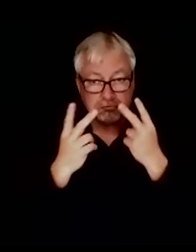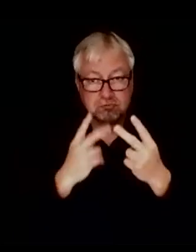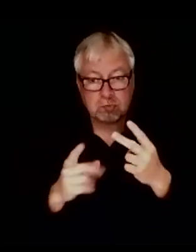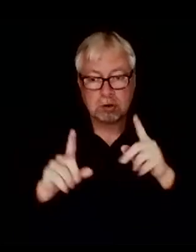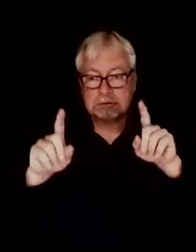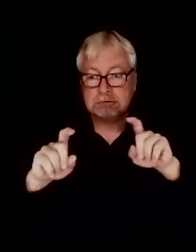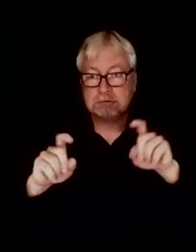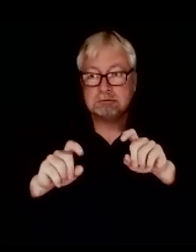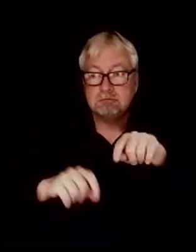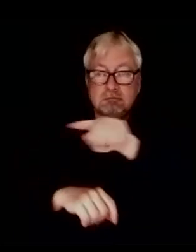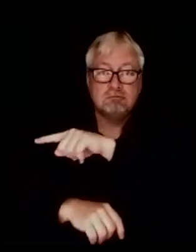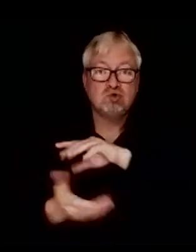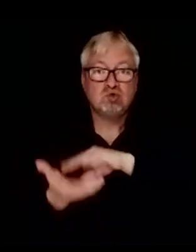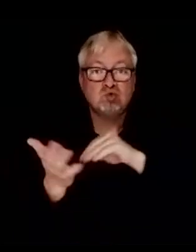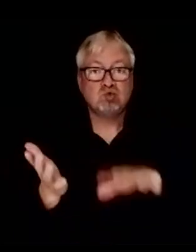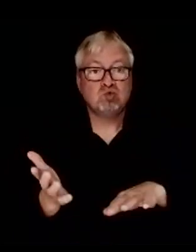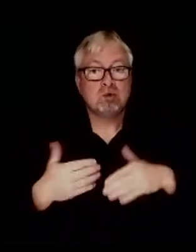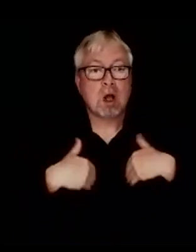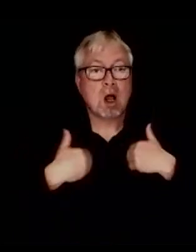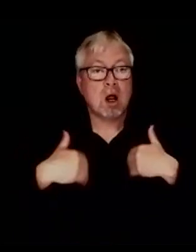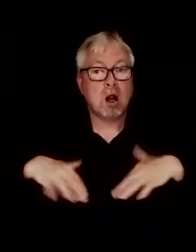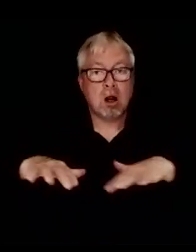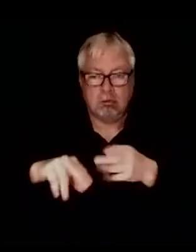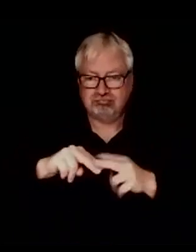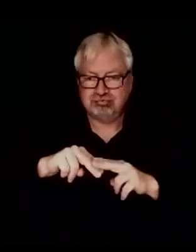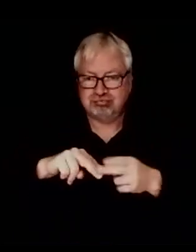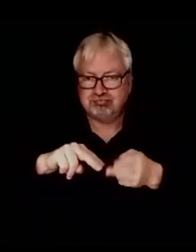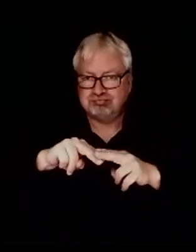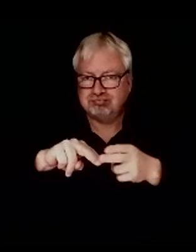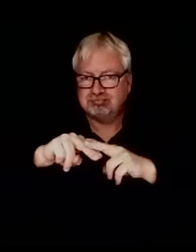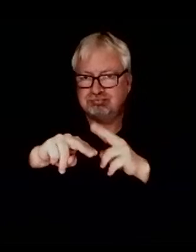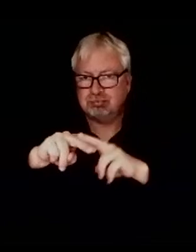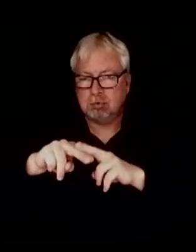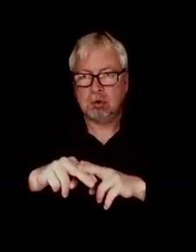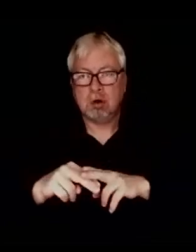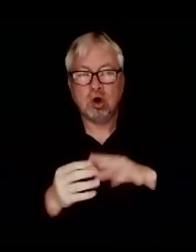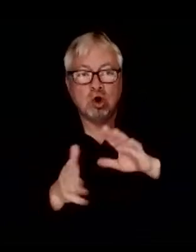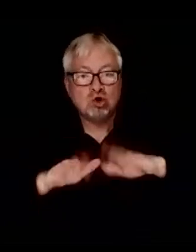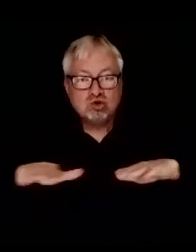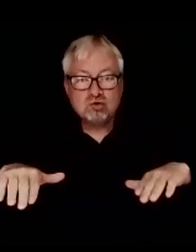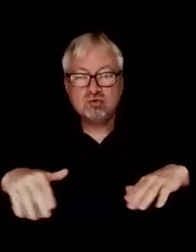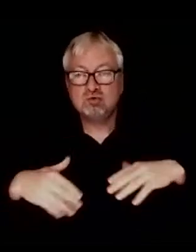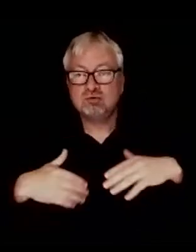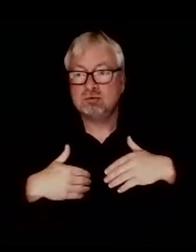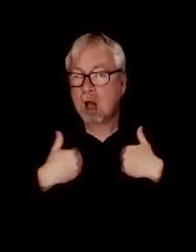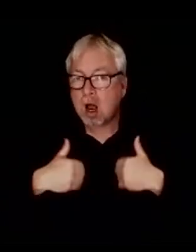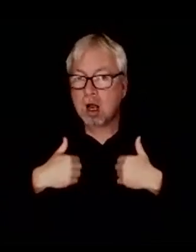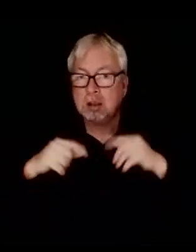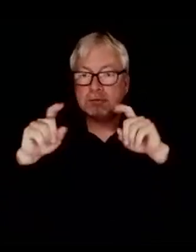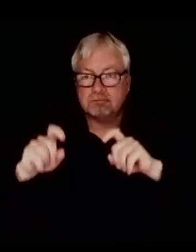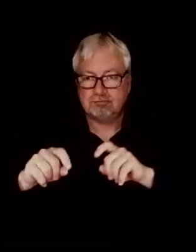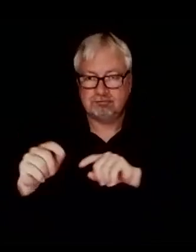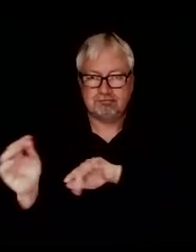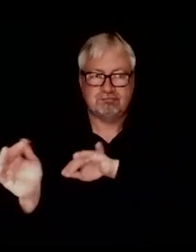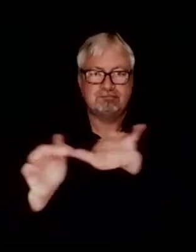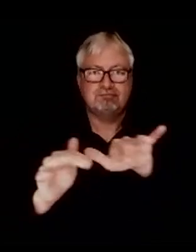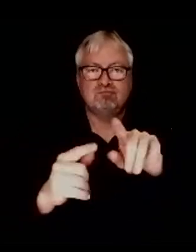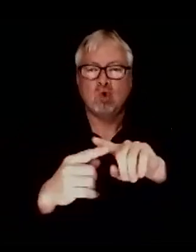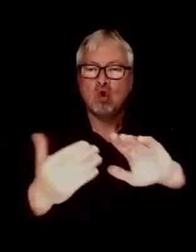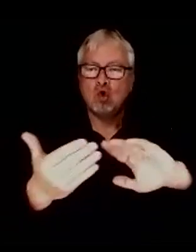our young people, our students, children, adolescents at our community testing sites. That's really encouraging. As you know,